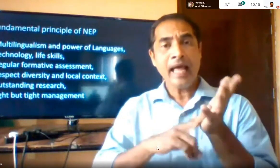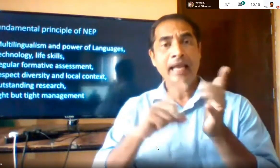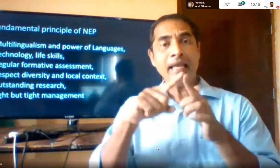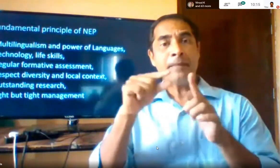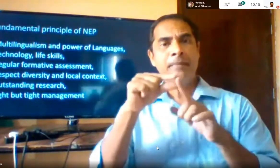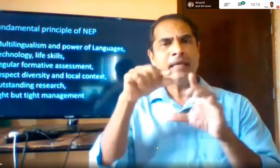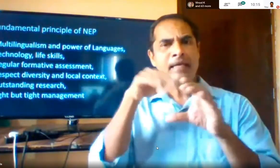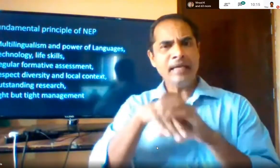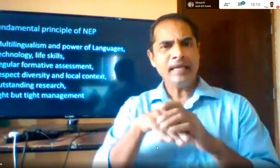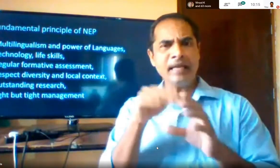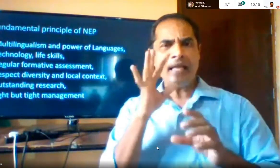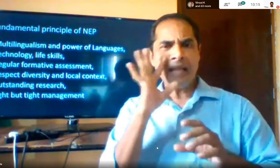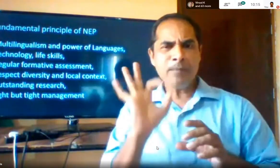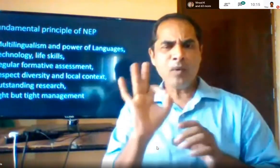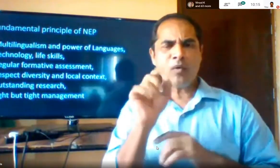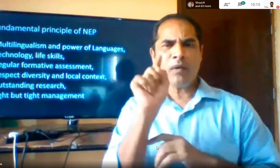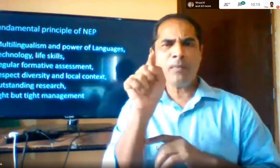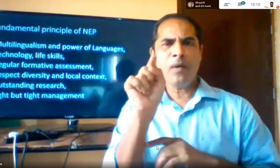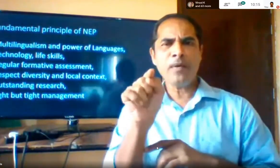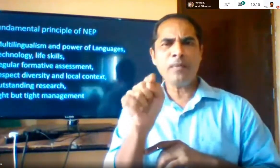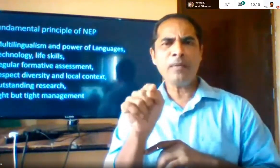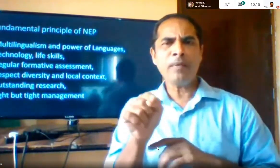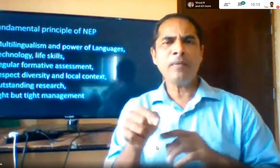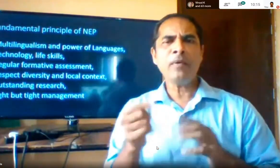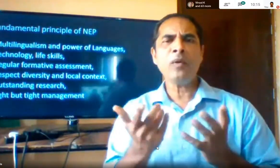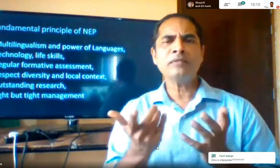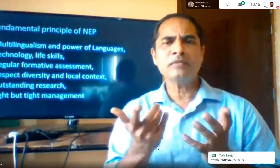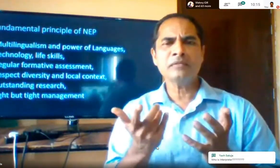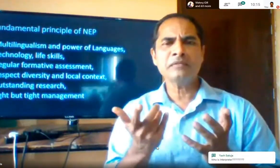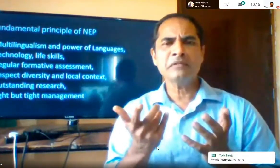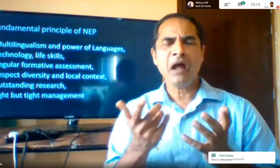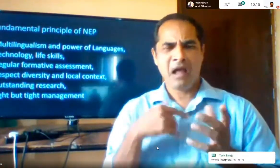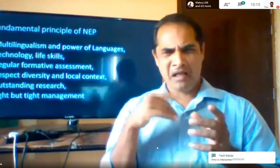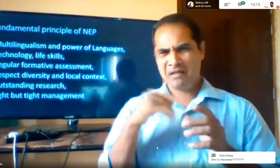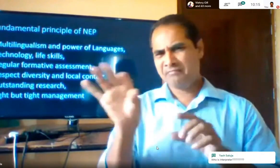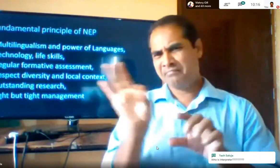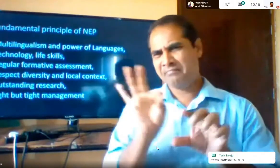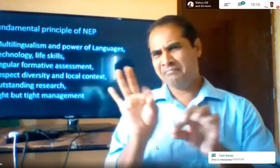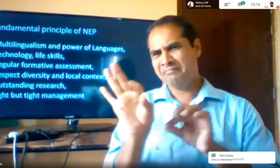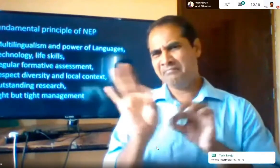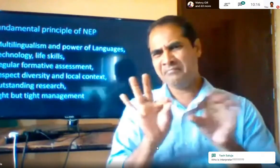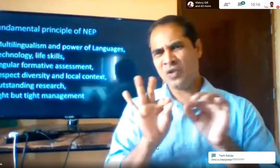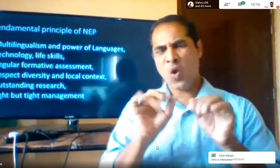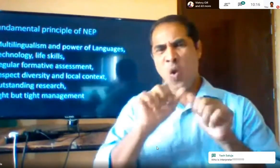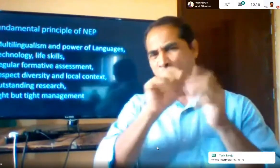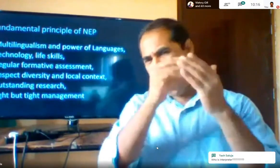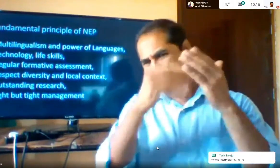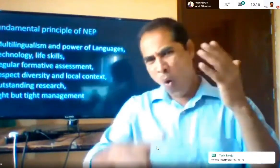Now I would like to explain the fundamental principles of national education policy.